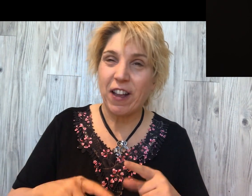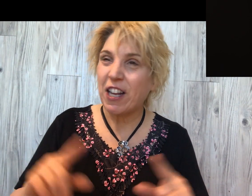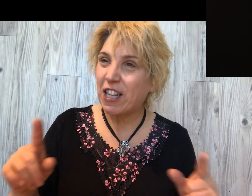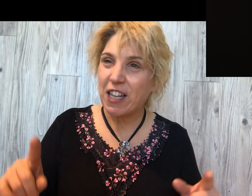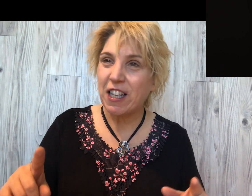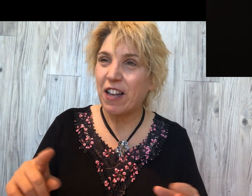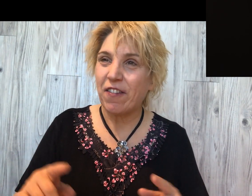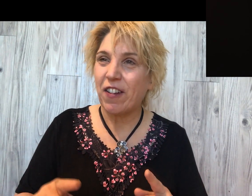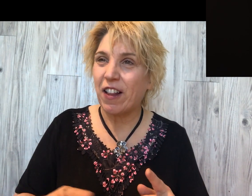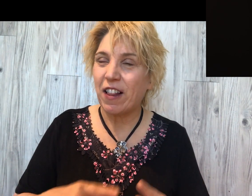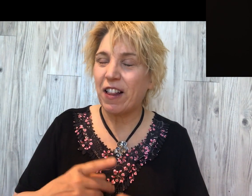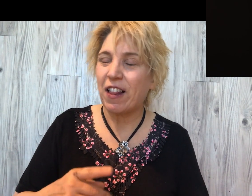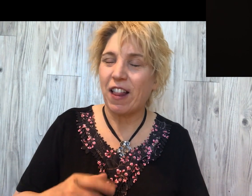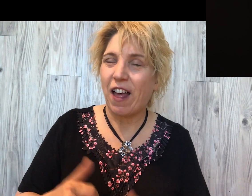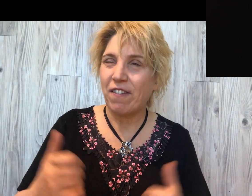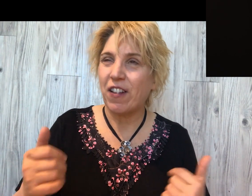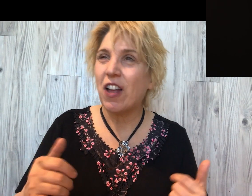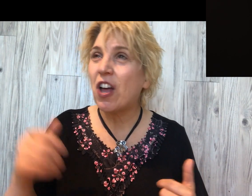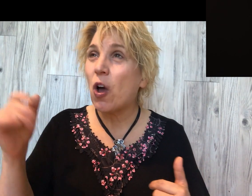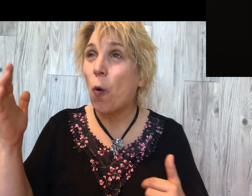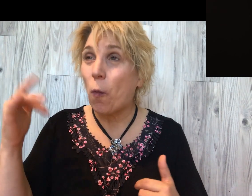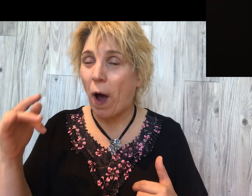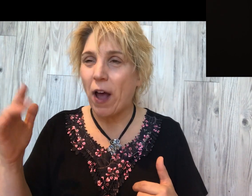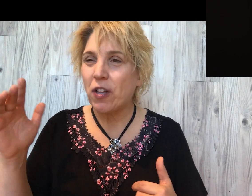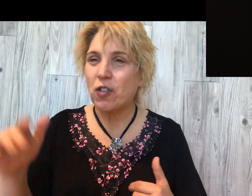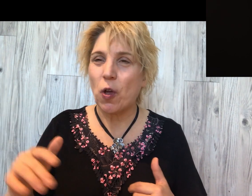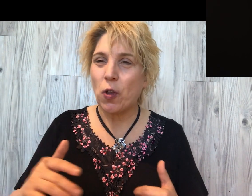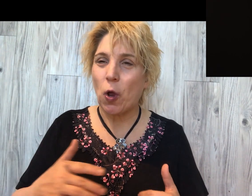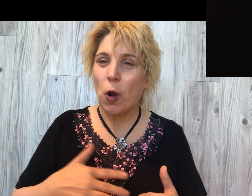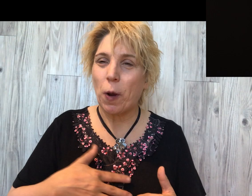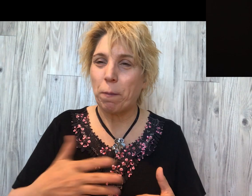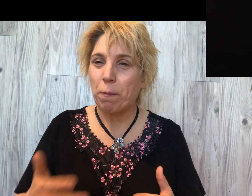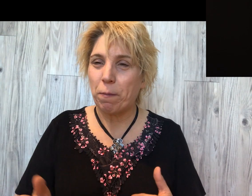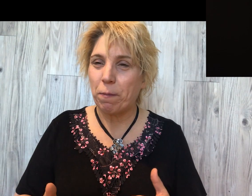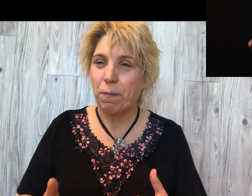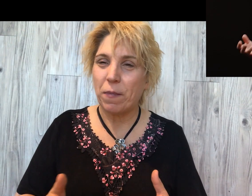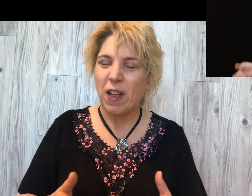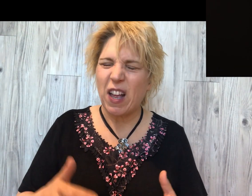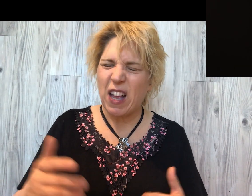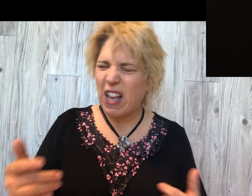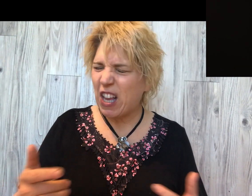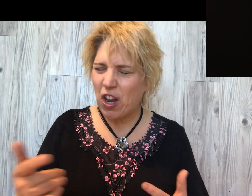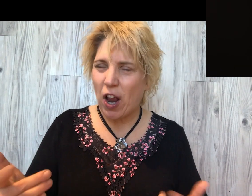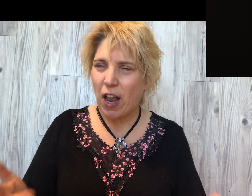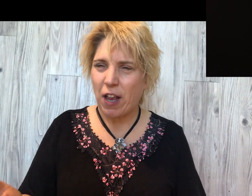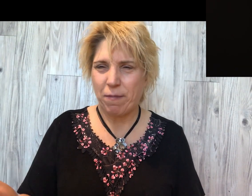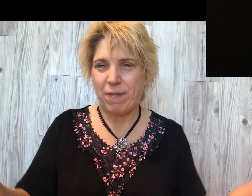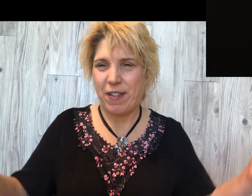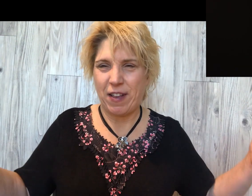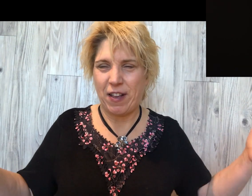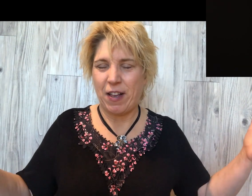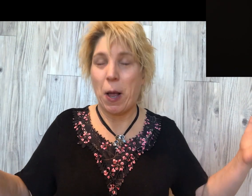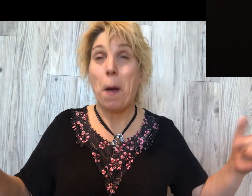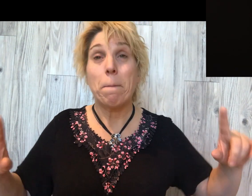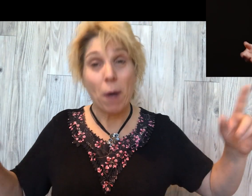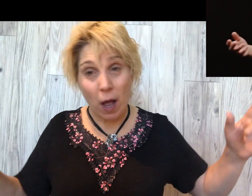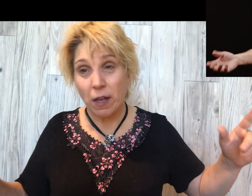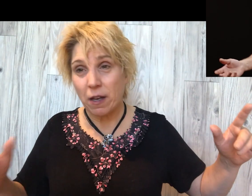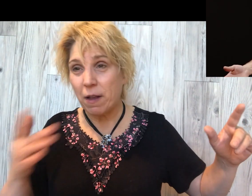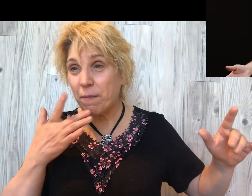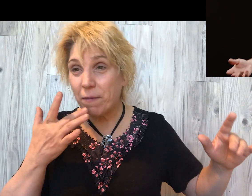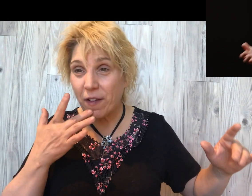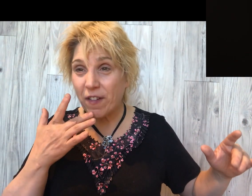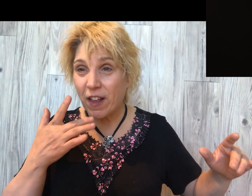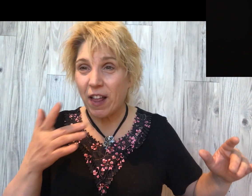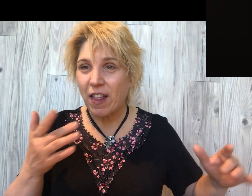life, to live a different sort of way, so that your prayer isn't continually, here I am again, but rather, thank